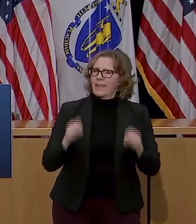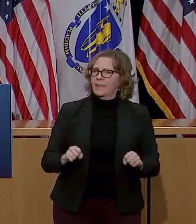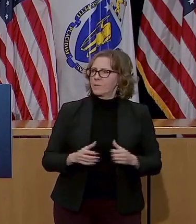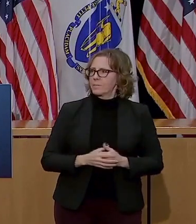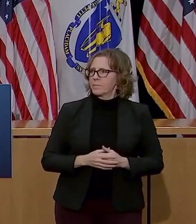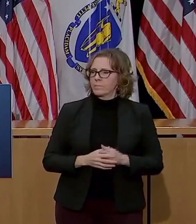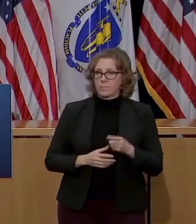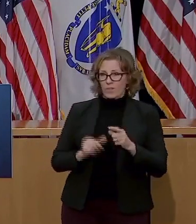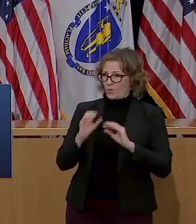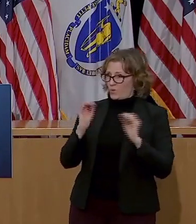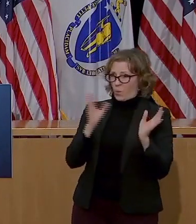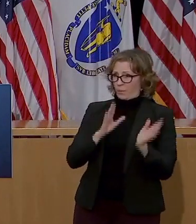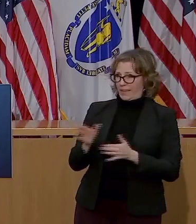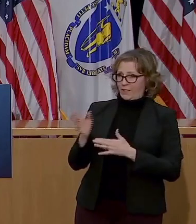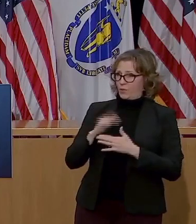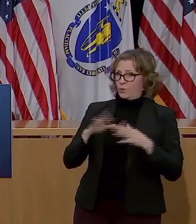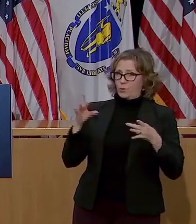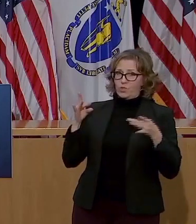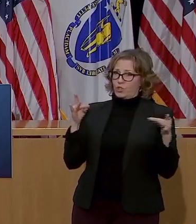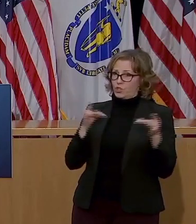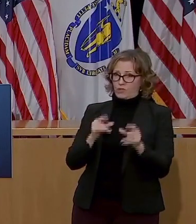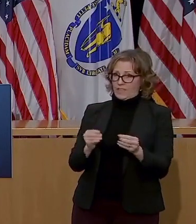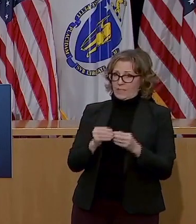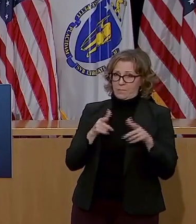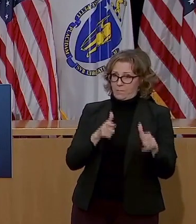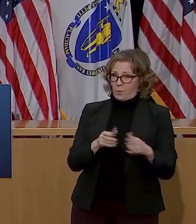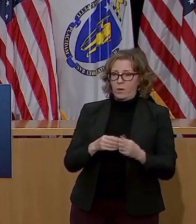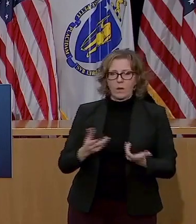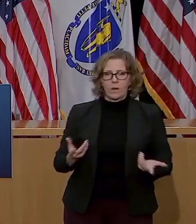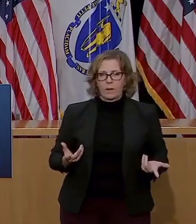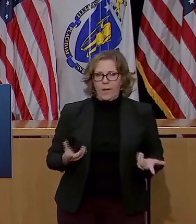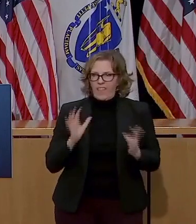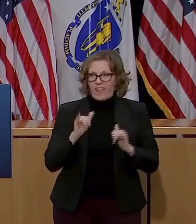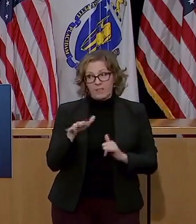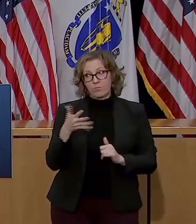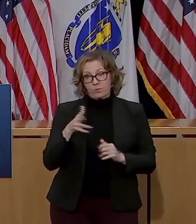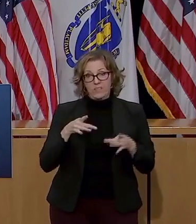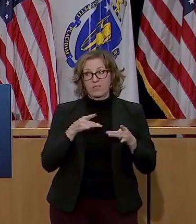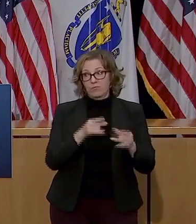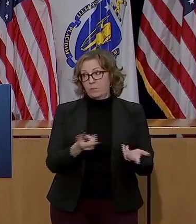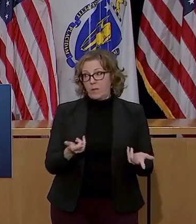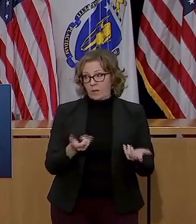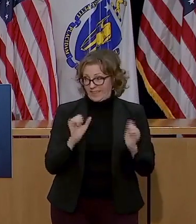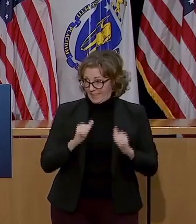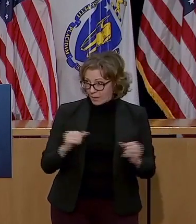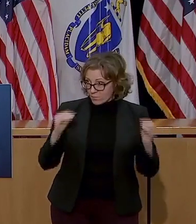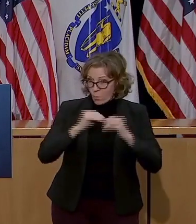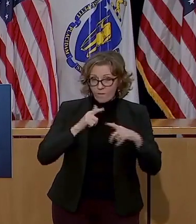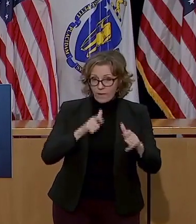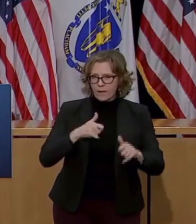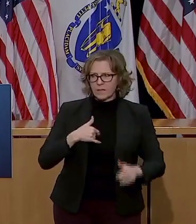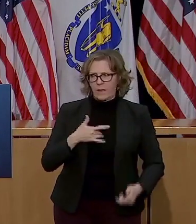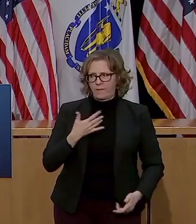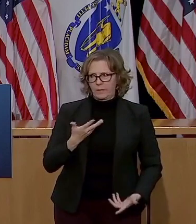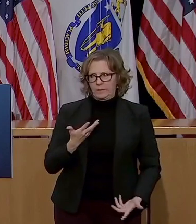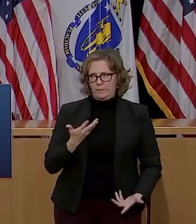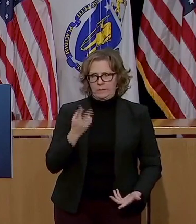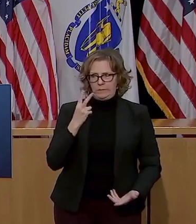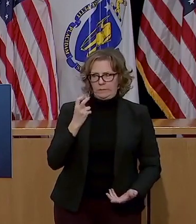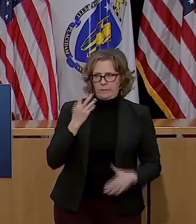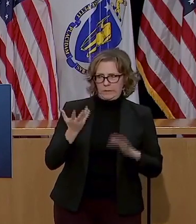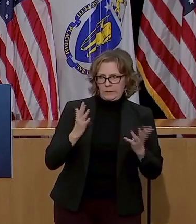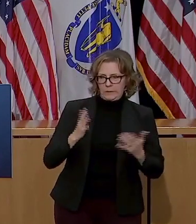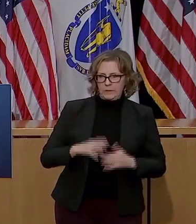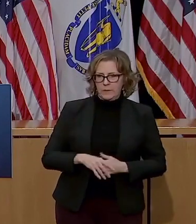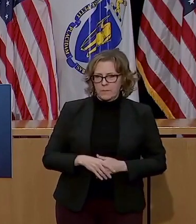to streamline that, though. How much more streamlined would you like it to be than that? That's pretty, look, I think that's, for most people, being able to